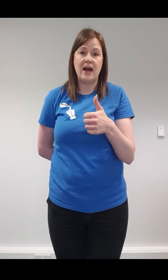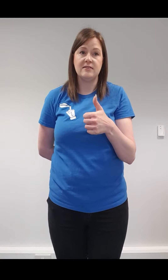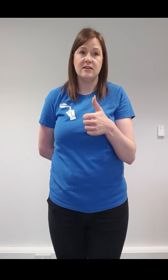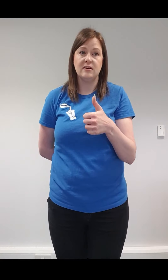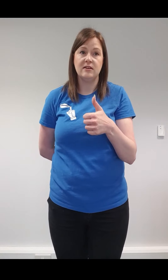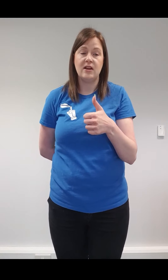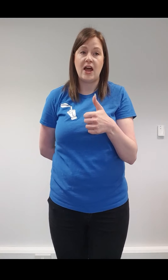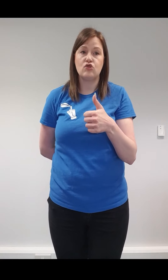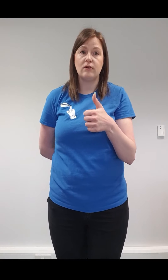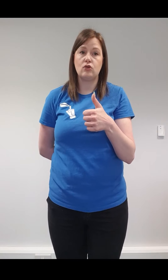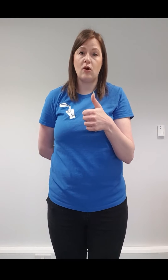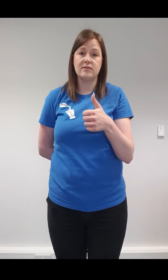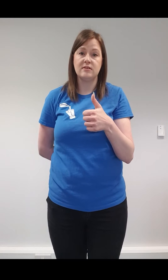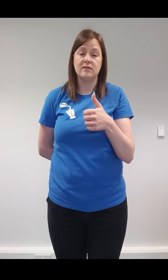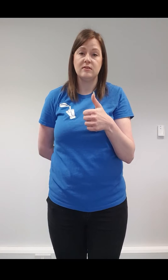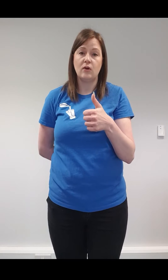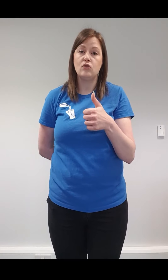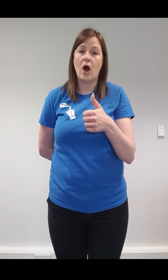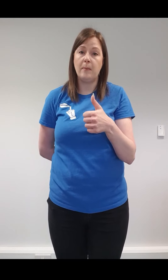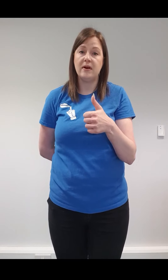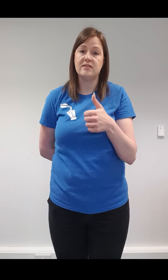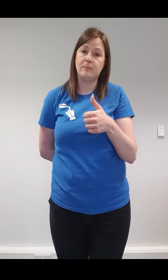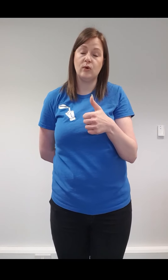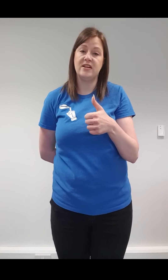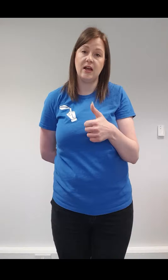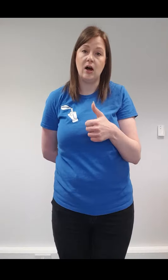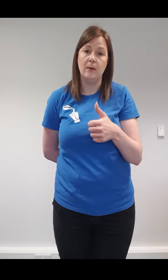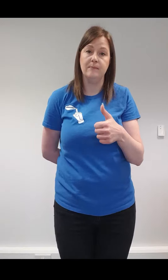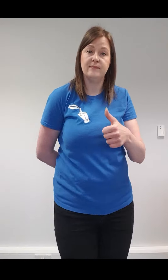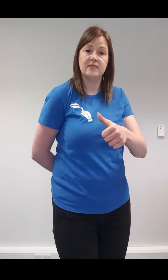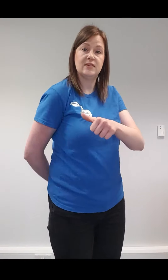hand and draw a cross on your upper supporting arm. So,